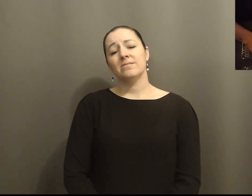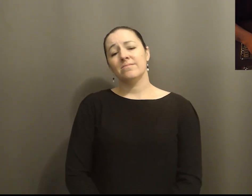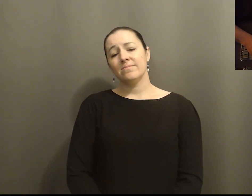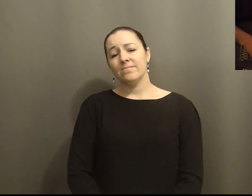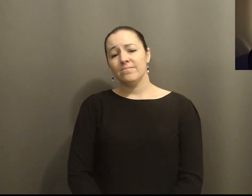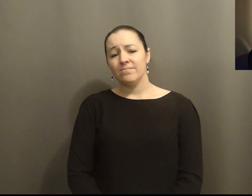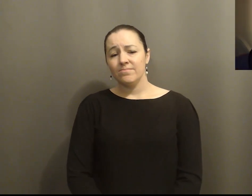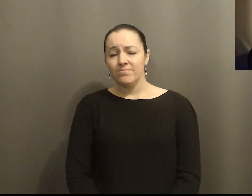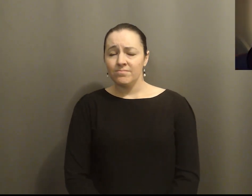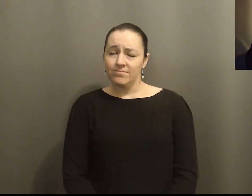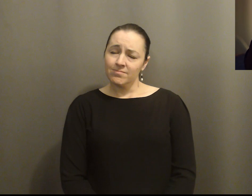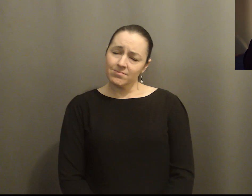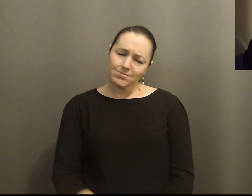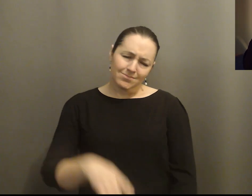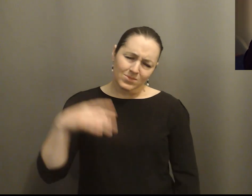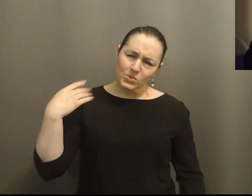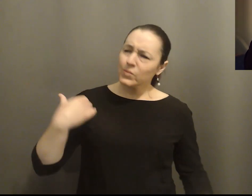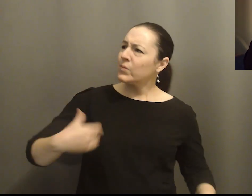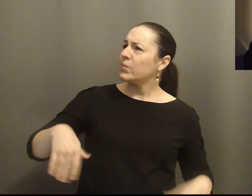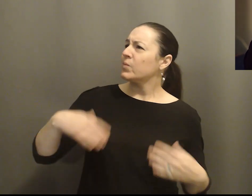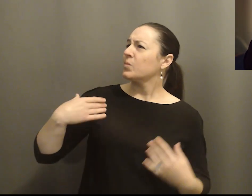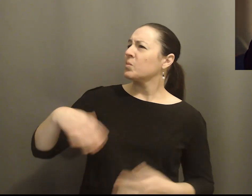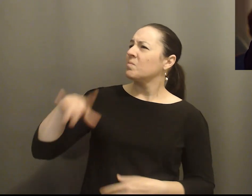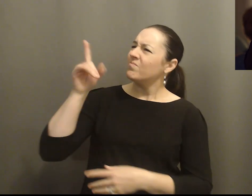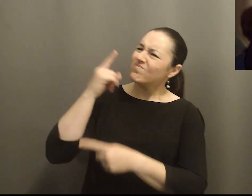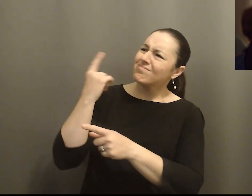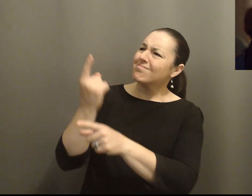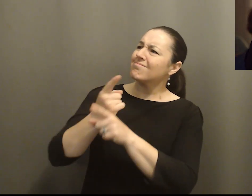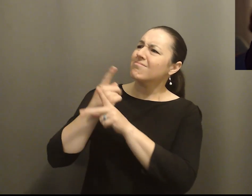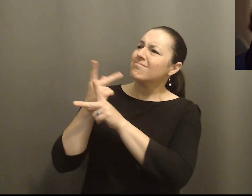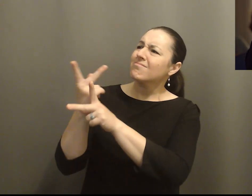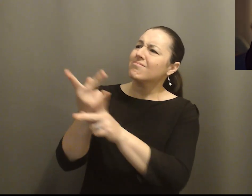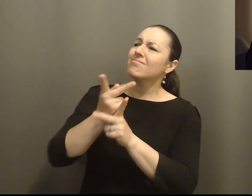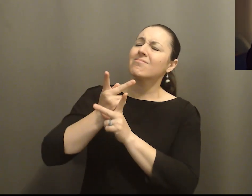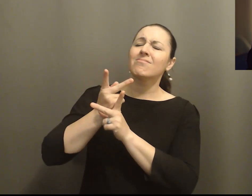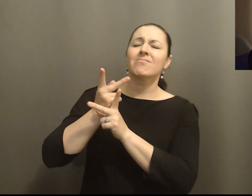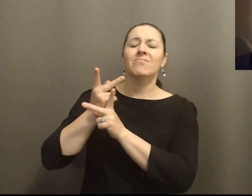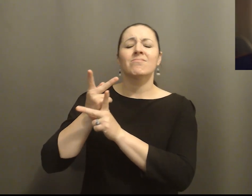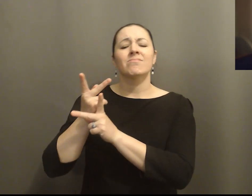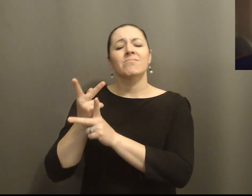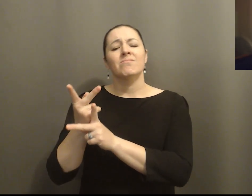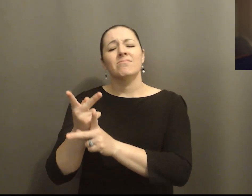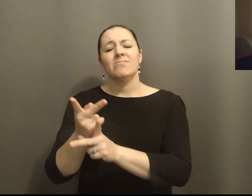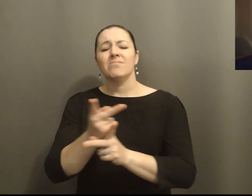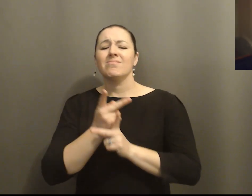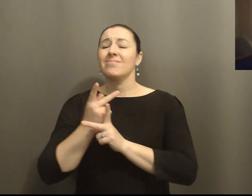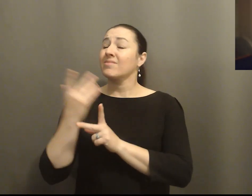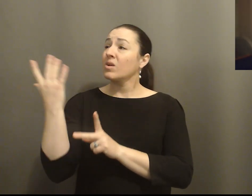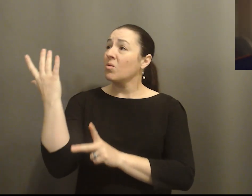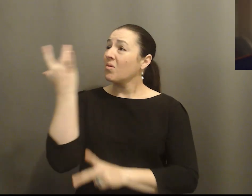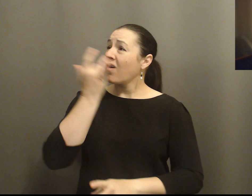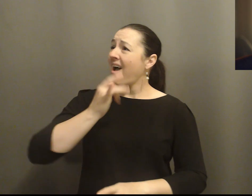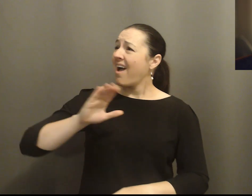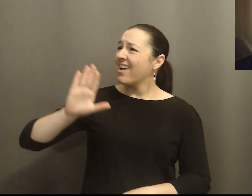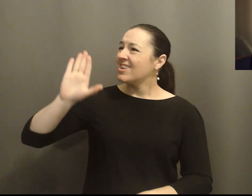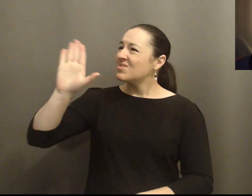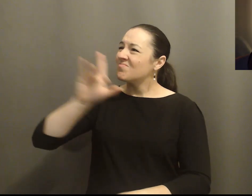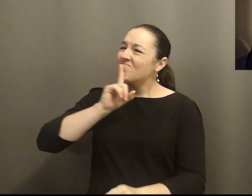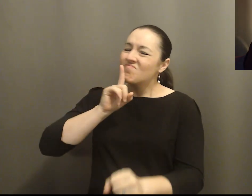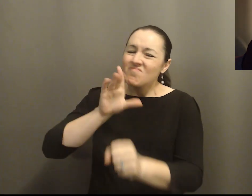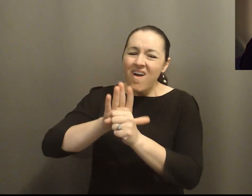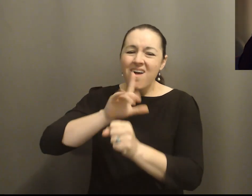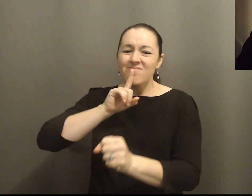I call you faithful for the promises